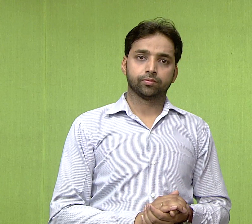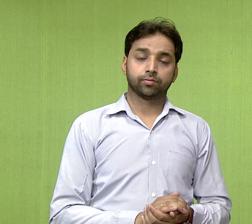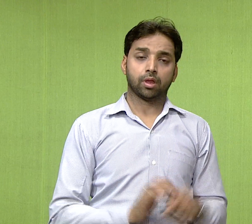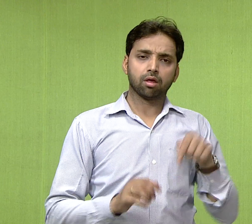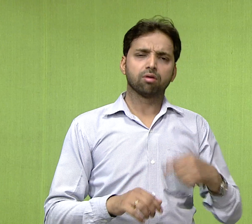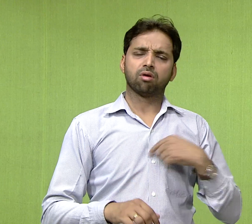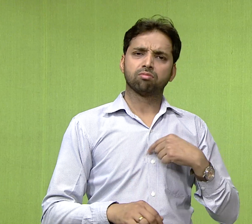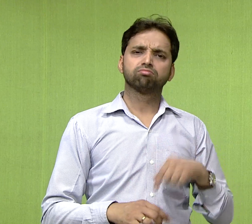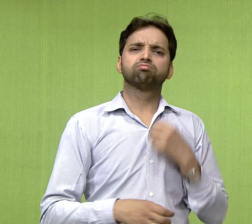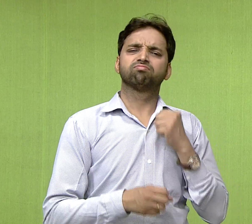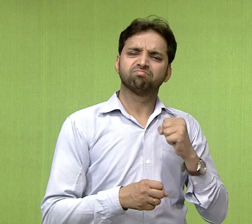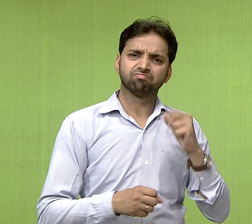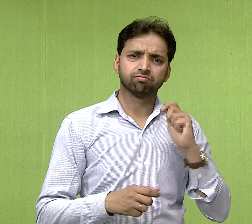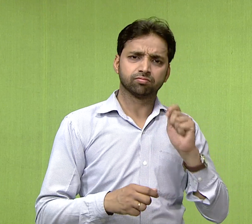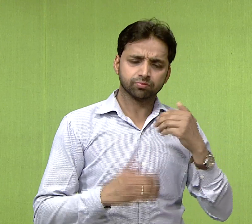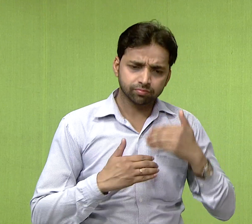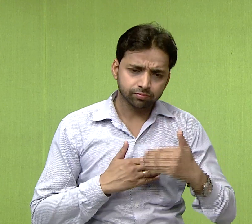if I am doing something,